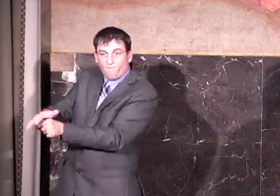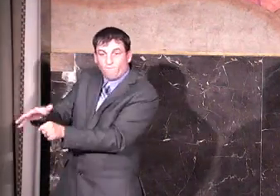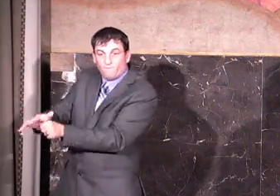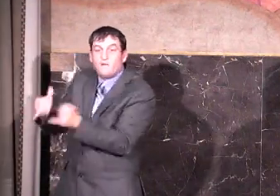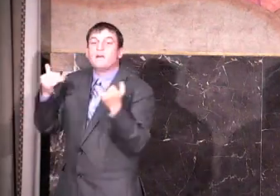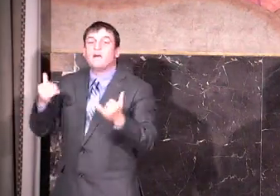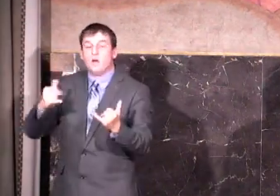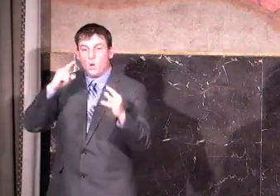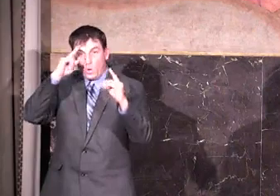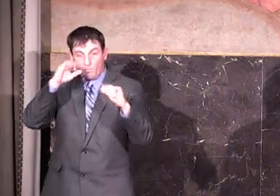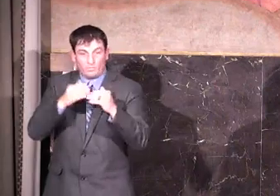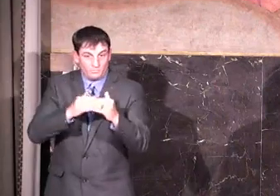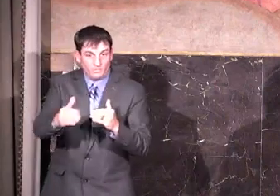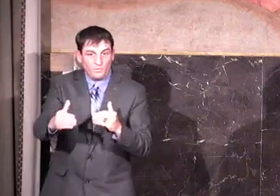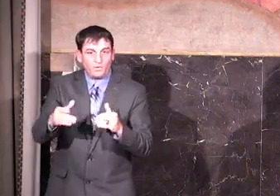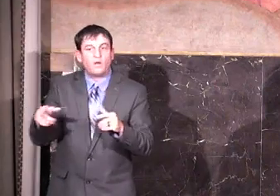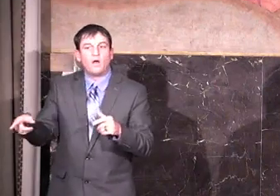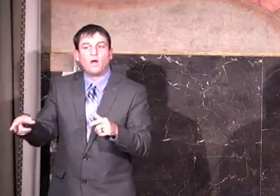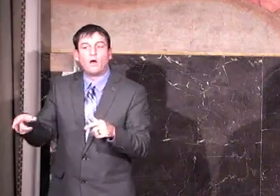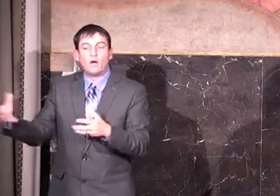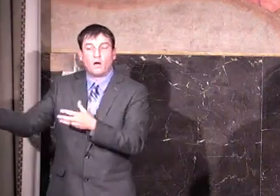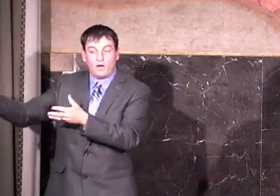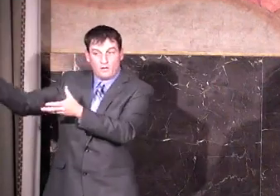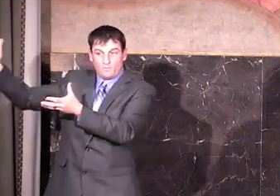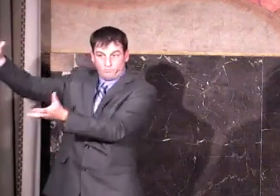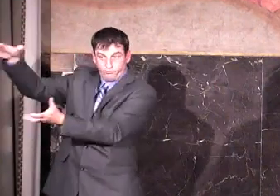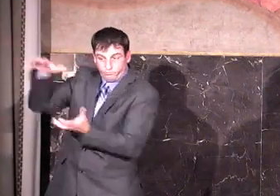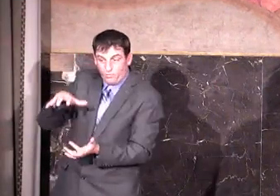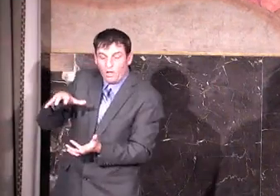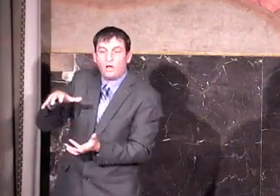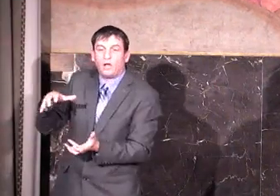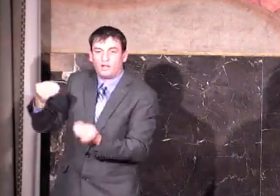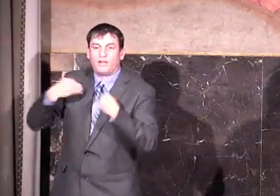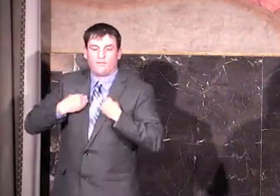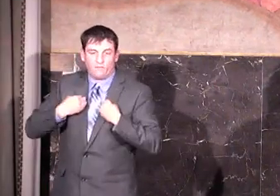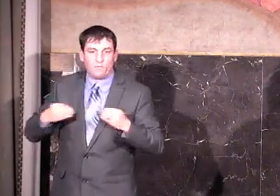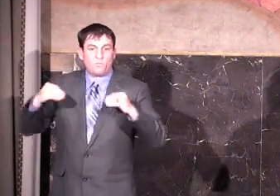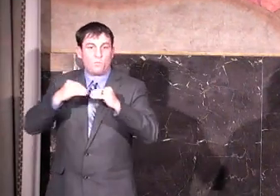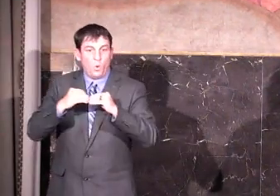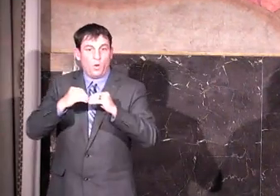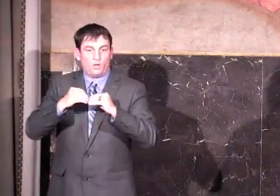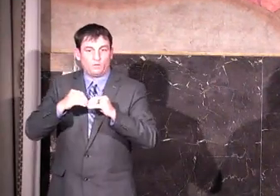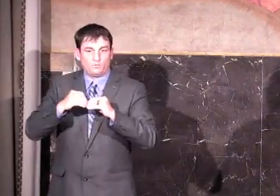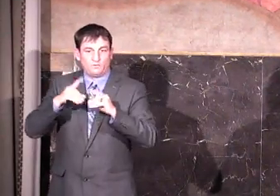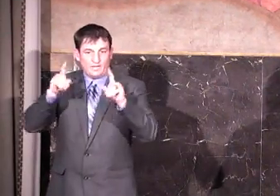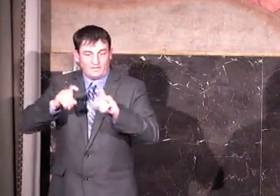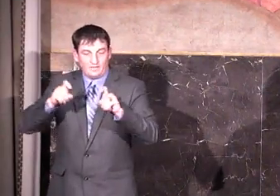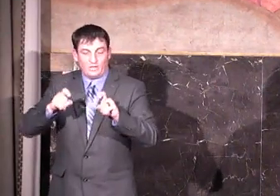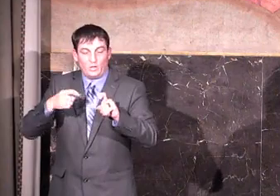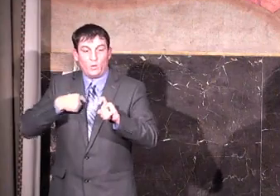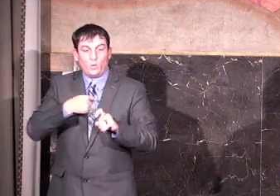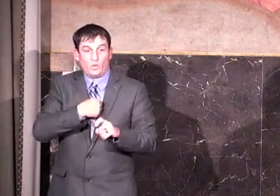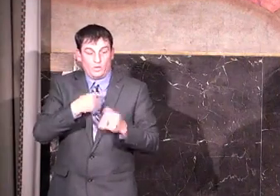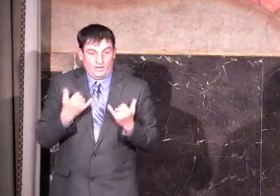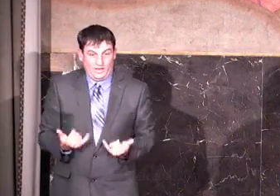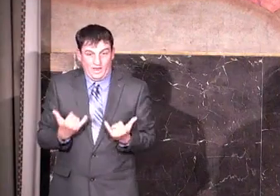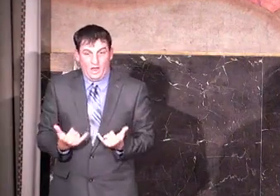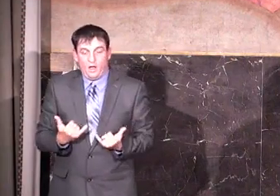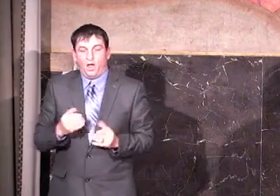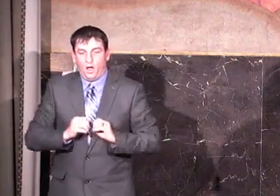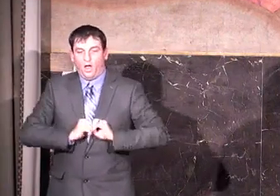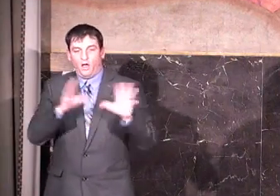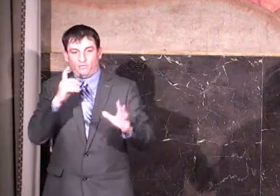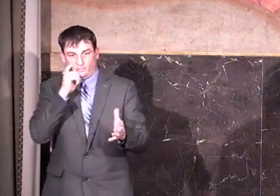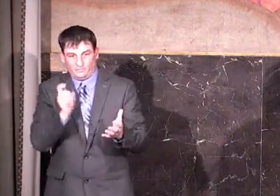to do the comprehensive testing. And so the need for comprehensive testing is coming at right about the same time that we also now clearly have evidence